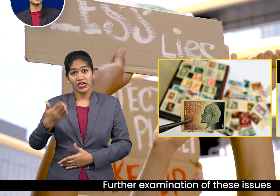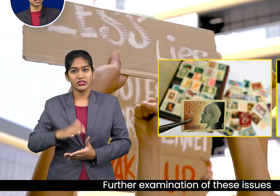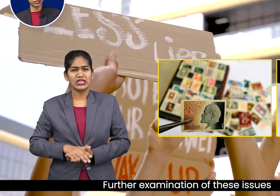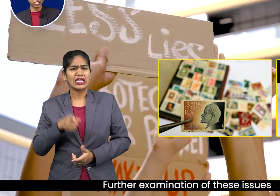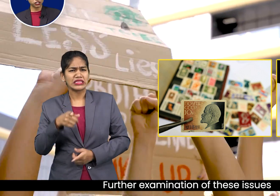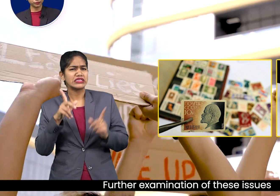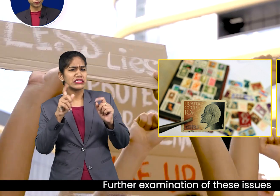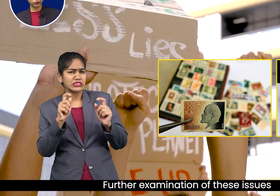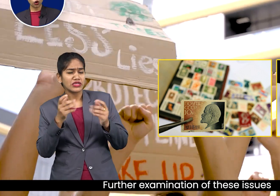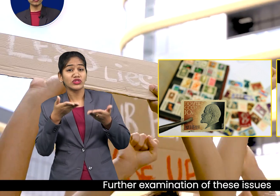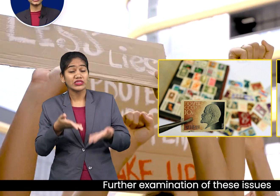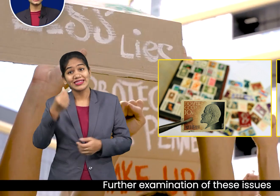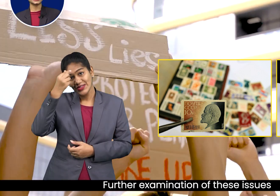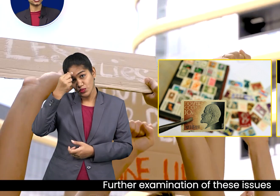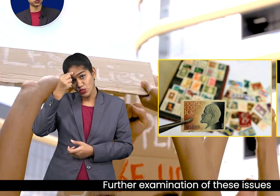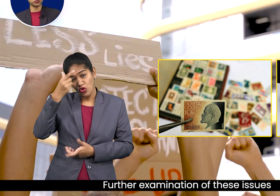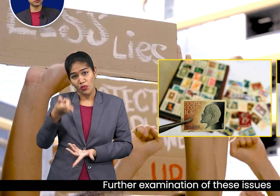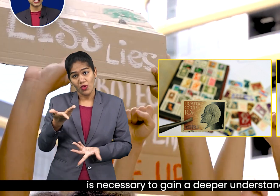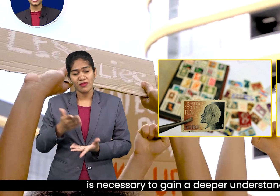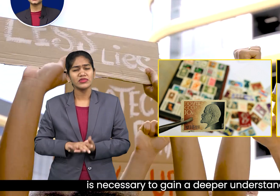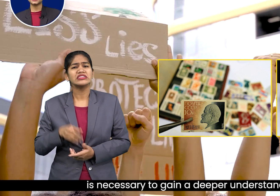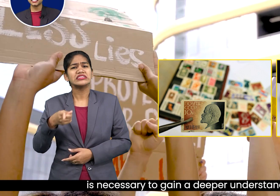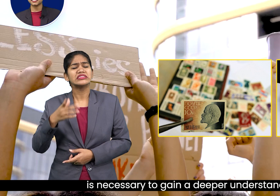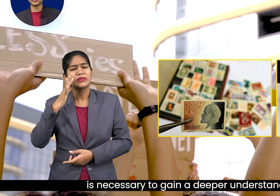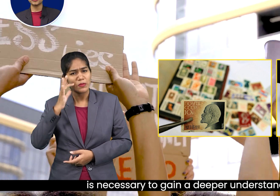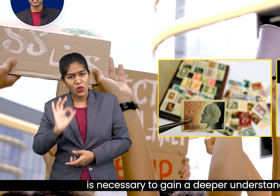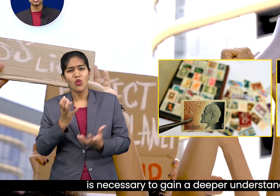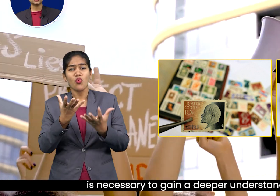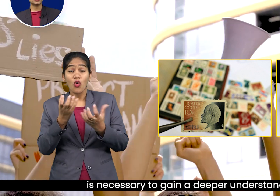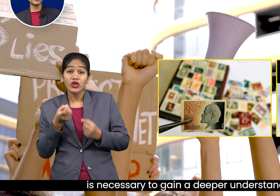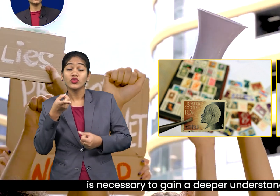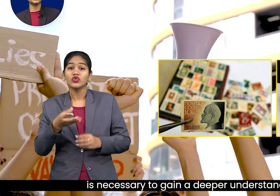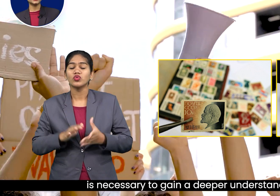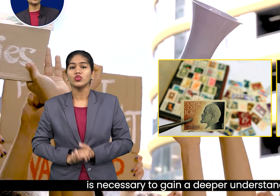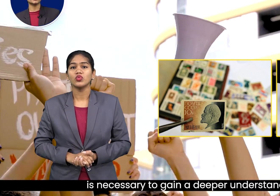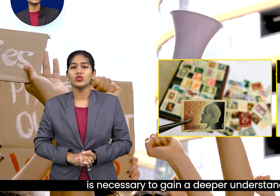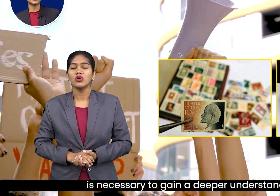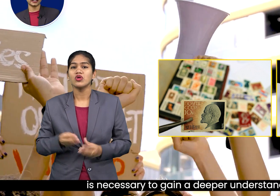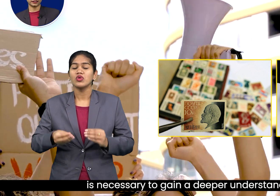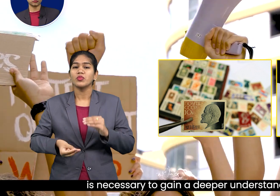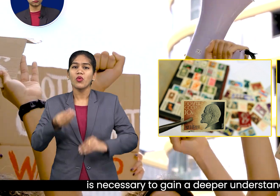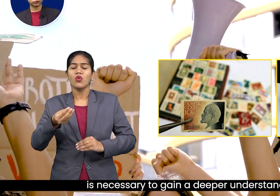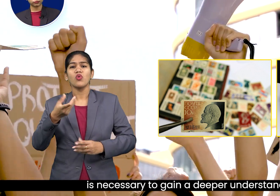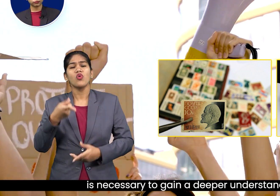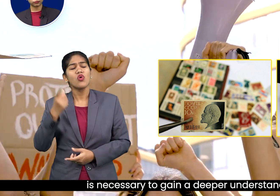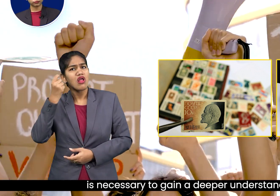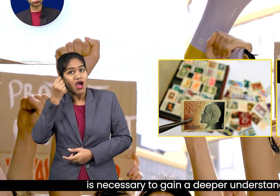Further examination of these issues is necessary to gain a deeper understanding.